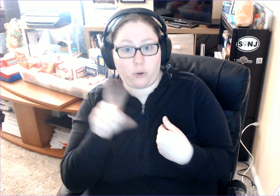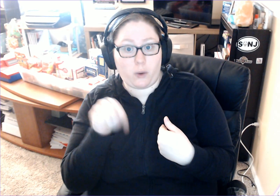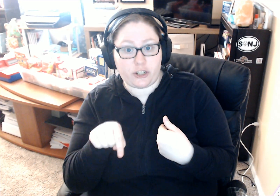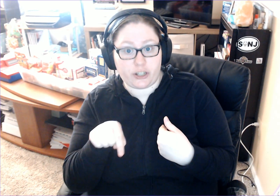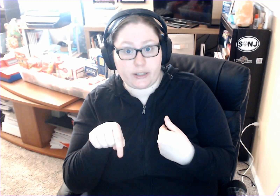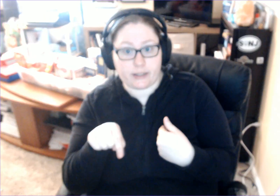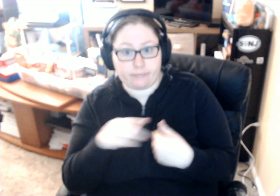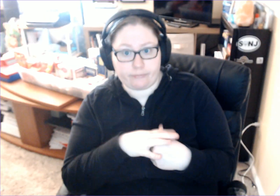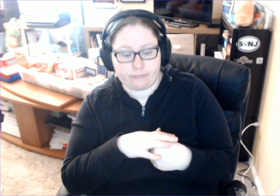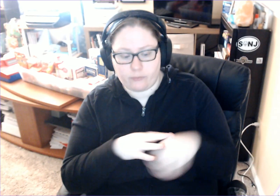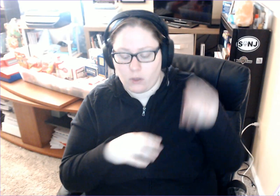questions.